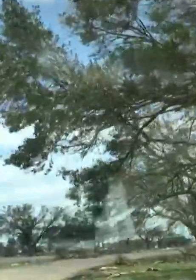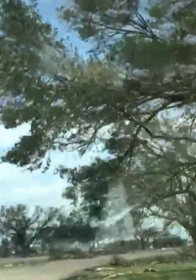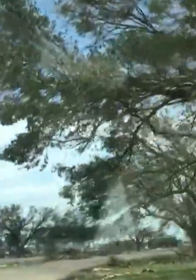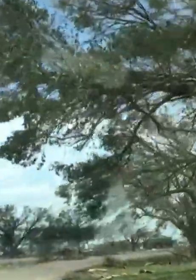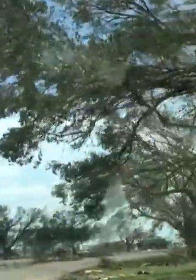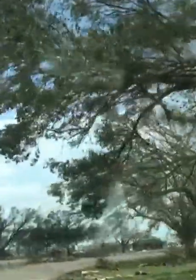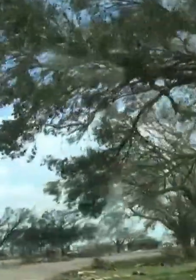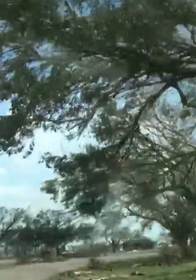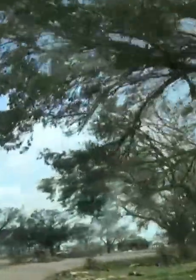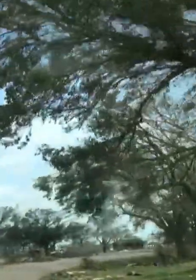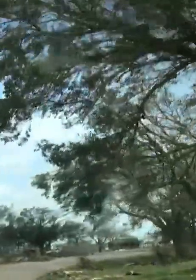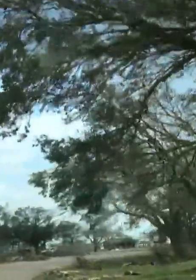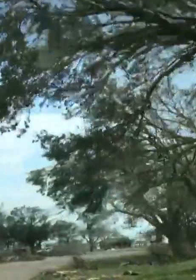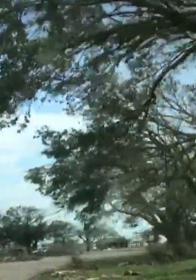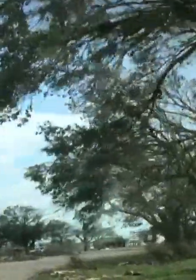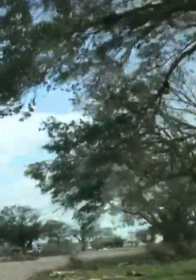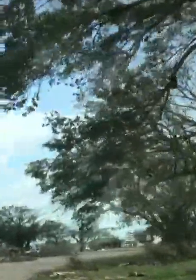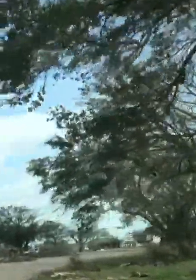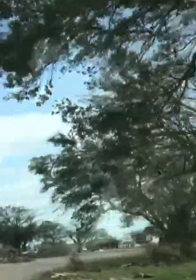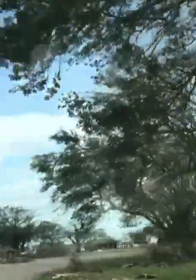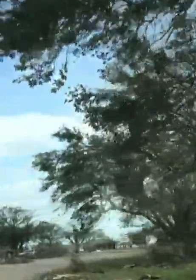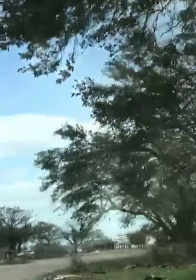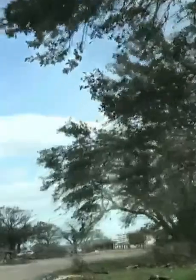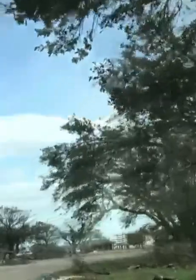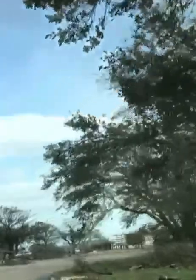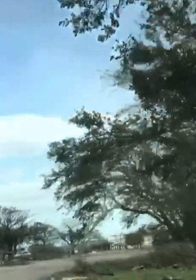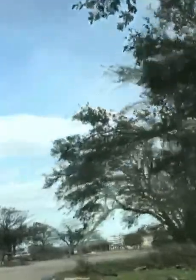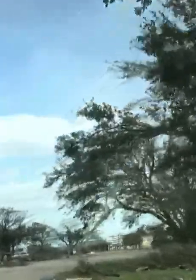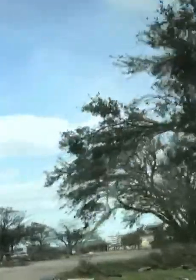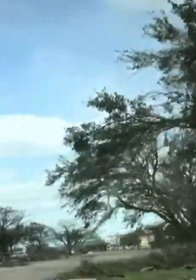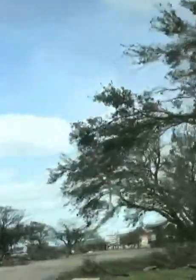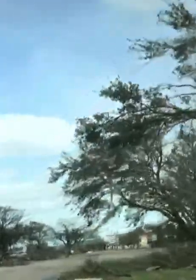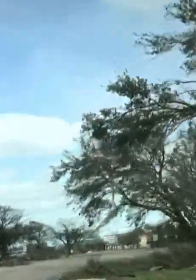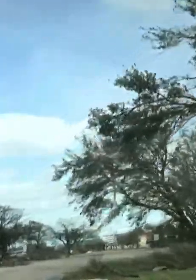and a good amount of debris on the road here.